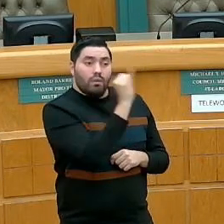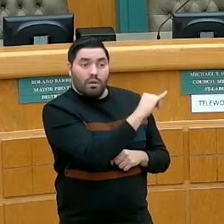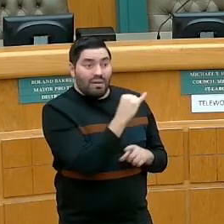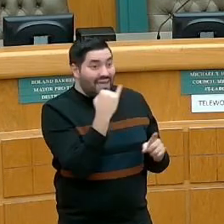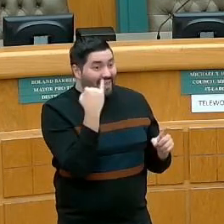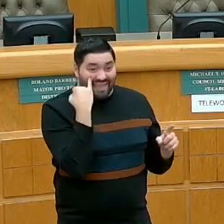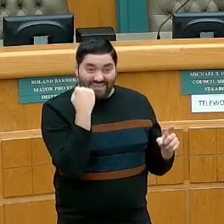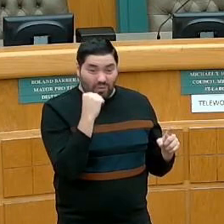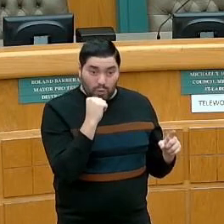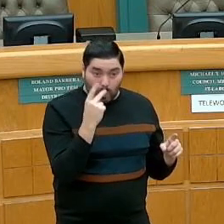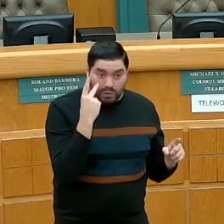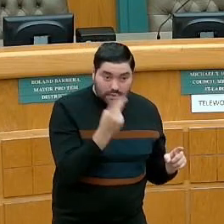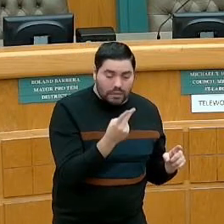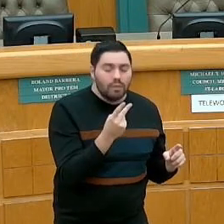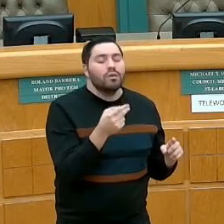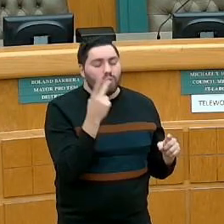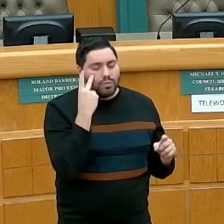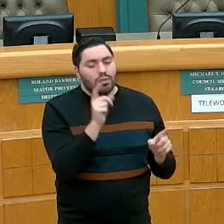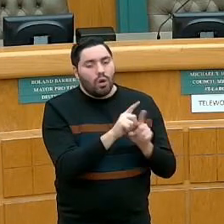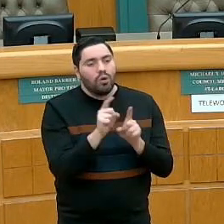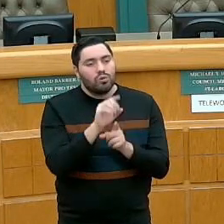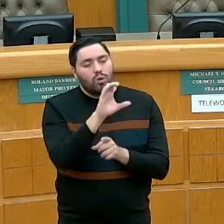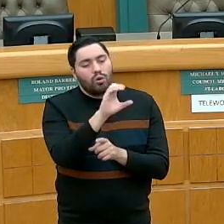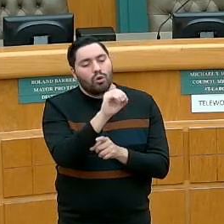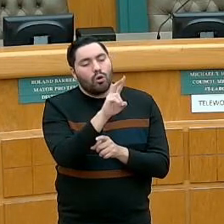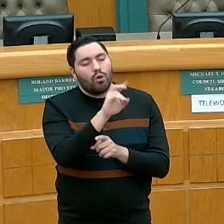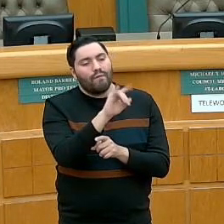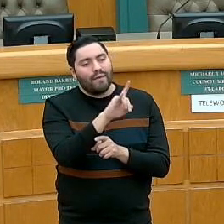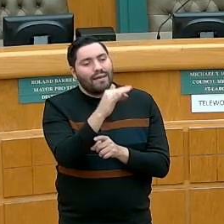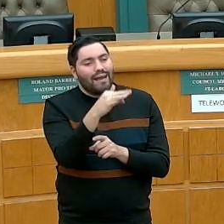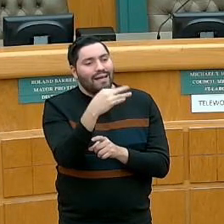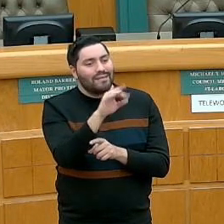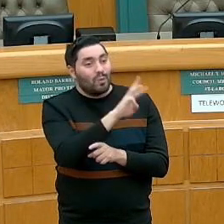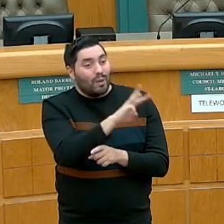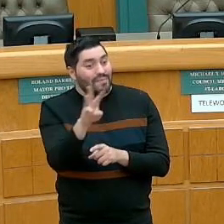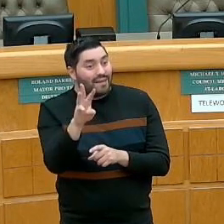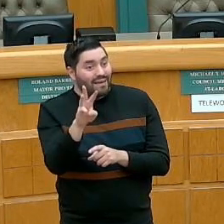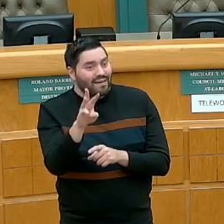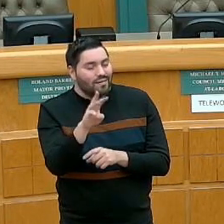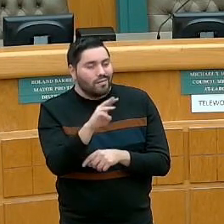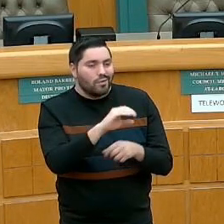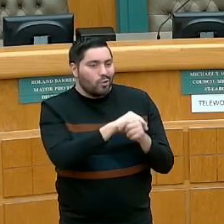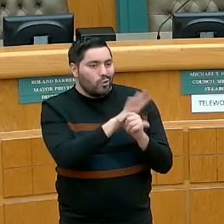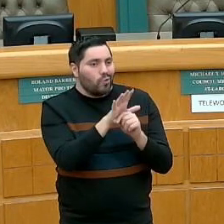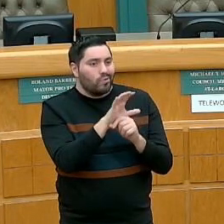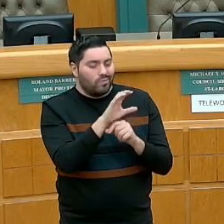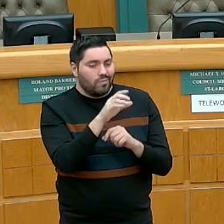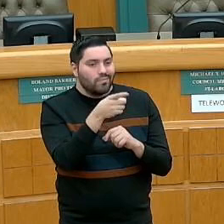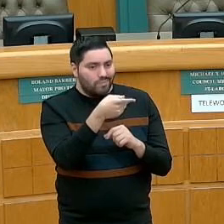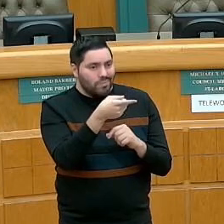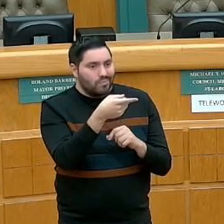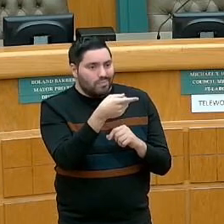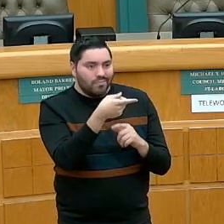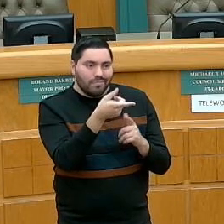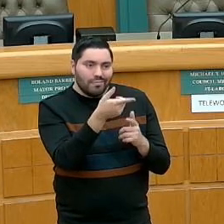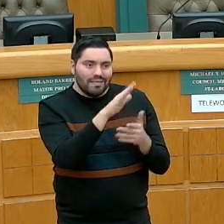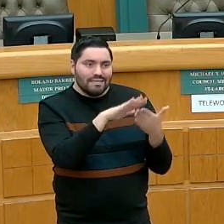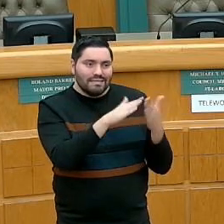on there, it will be on our COVID-19 website. It's on there, our coronavirus website, the joint city-county